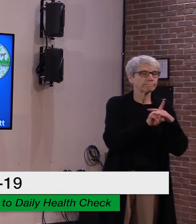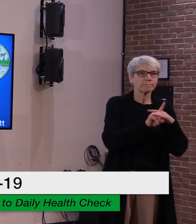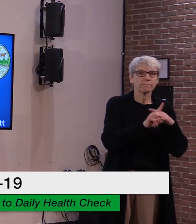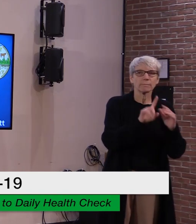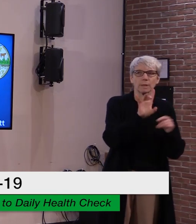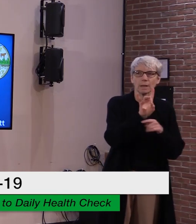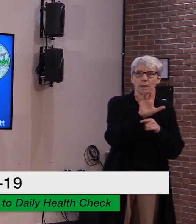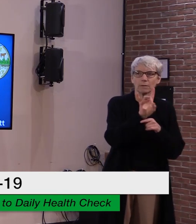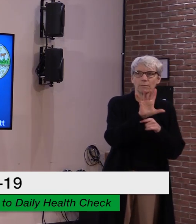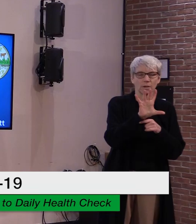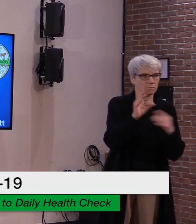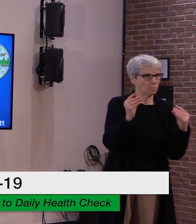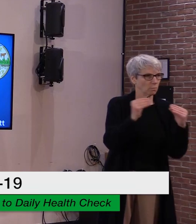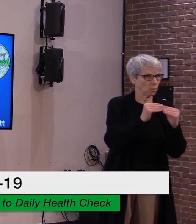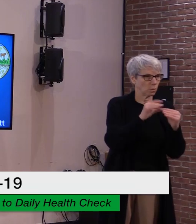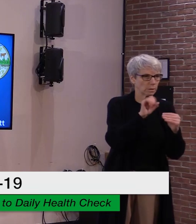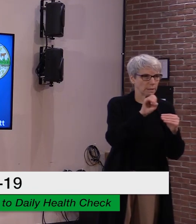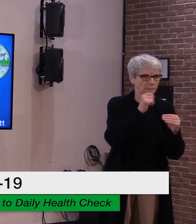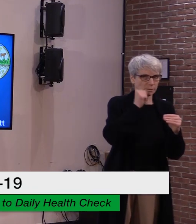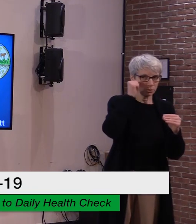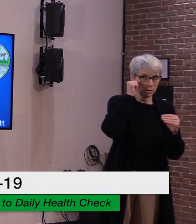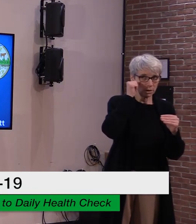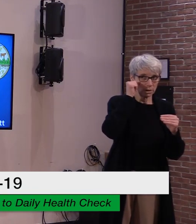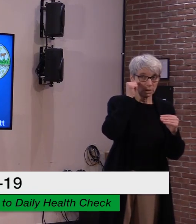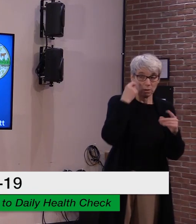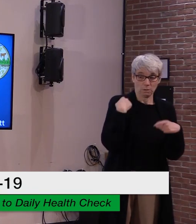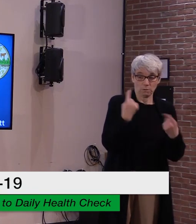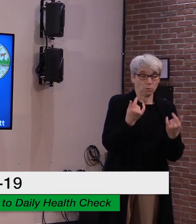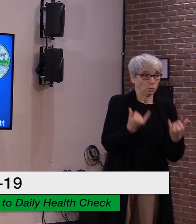reporting another 49 today